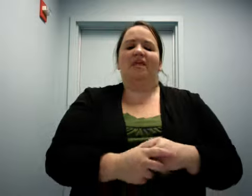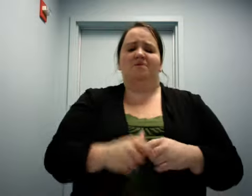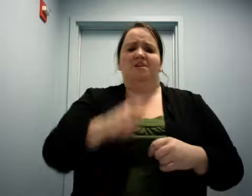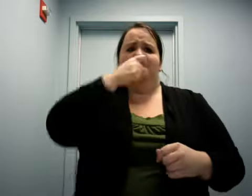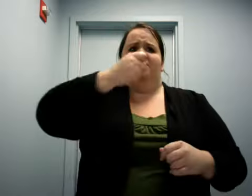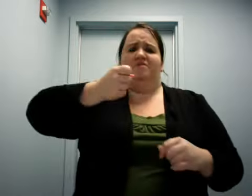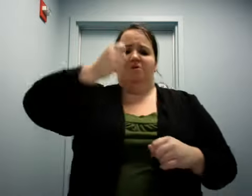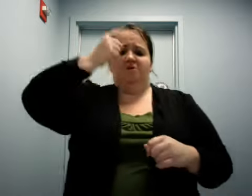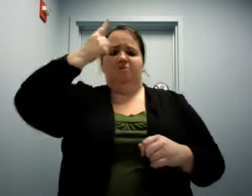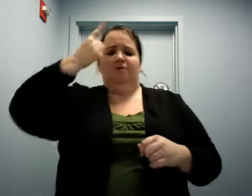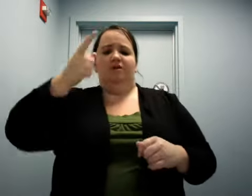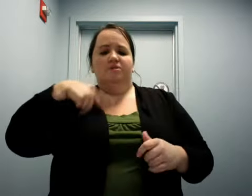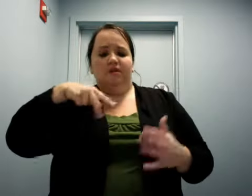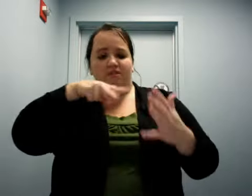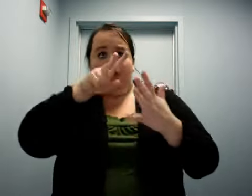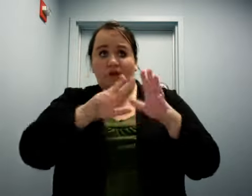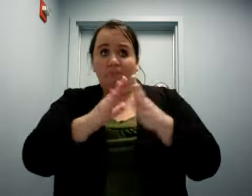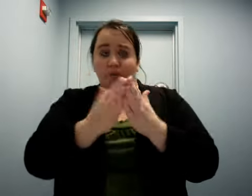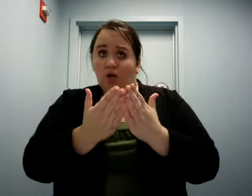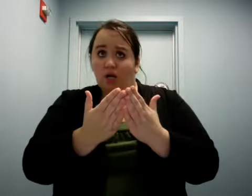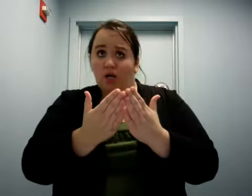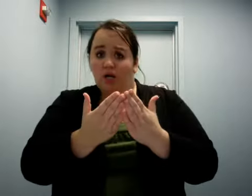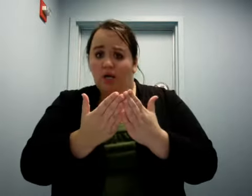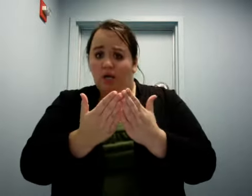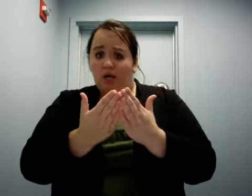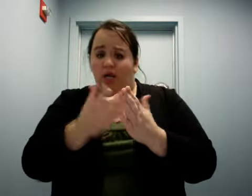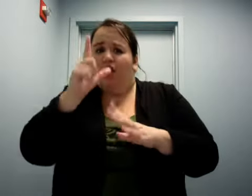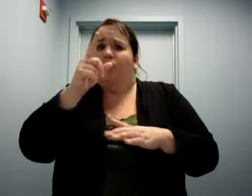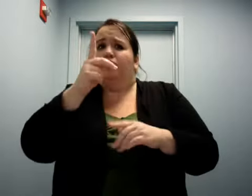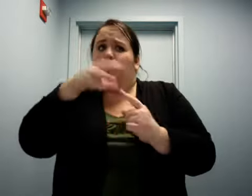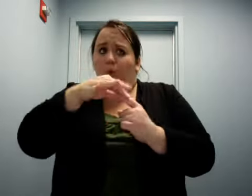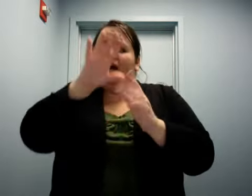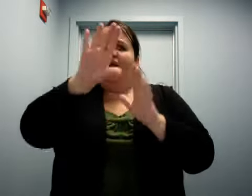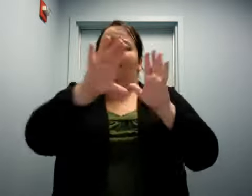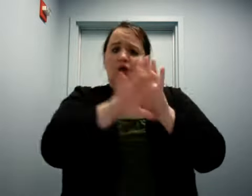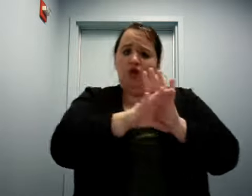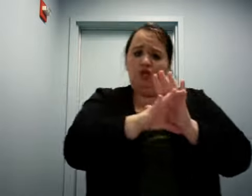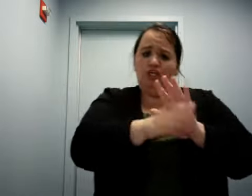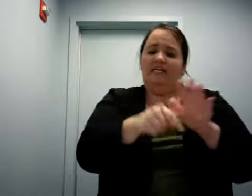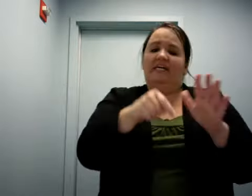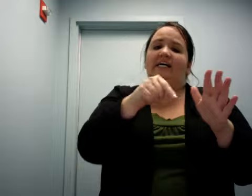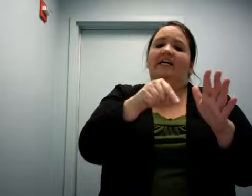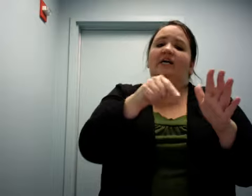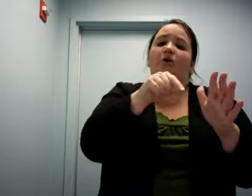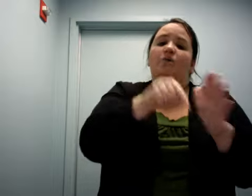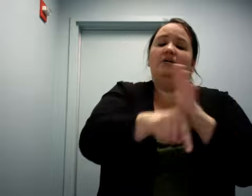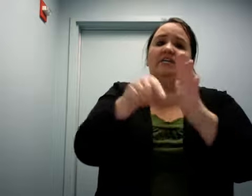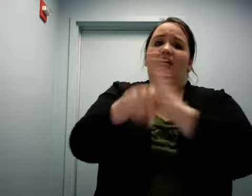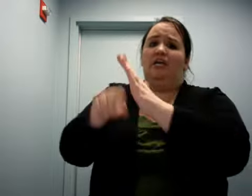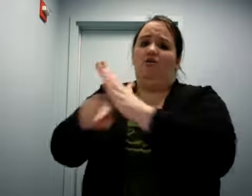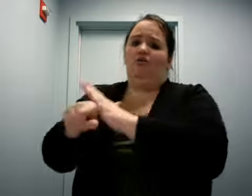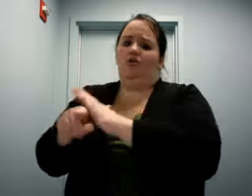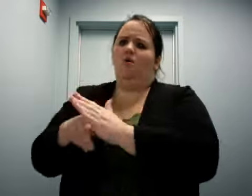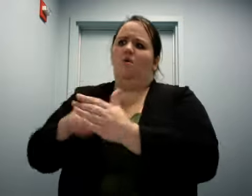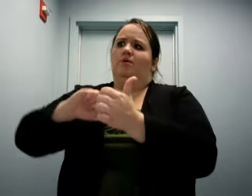to think that just because I had written a novel in which a character was a serial killer, that he was somehow representative of all Americans.